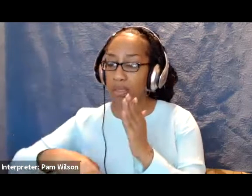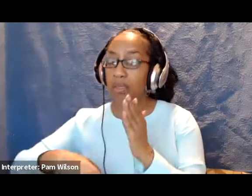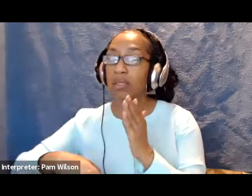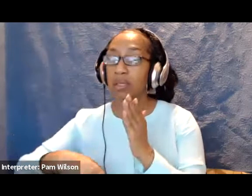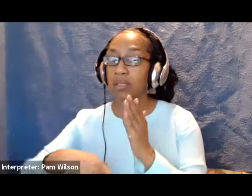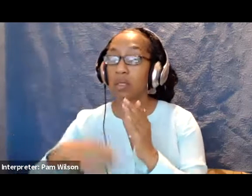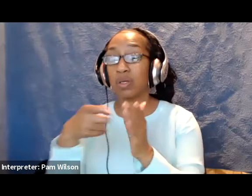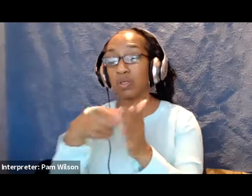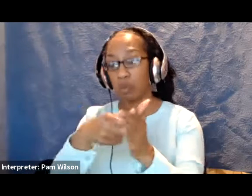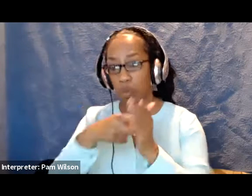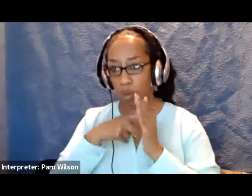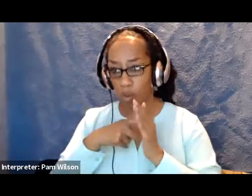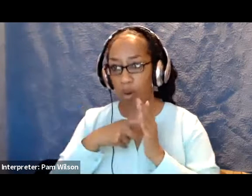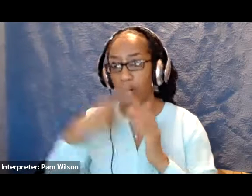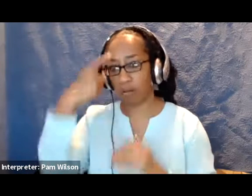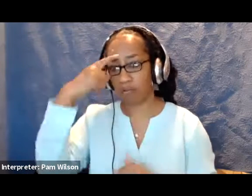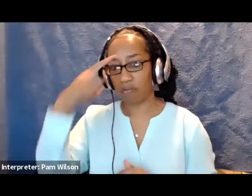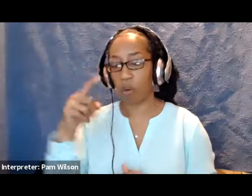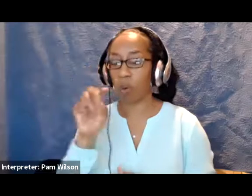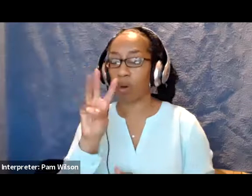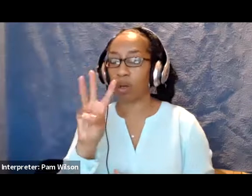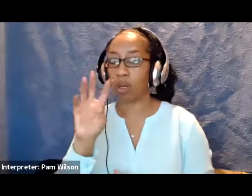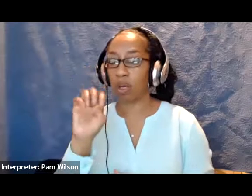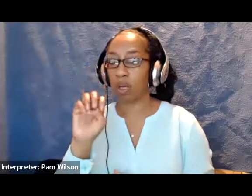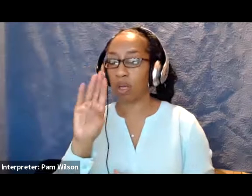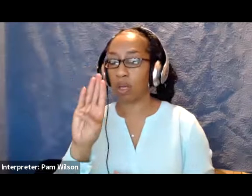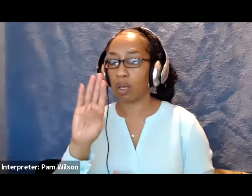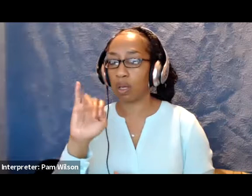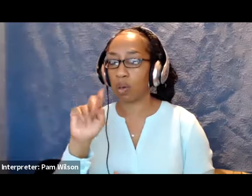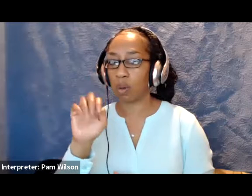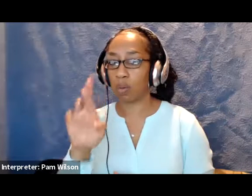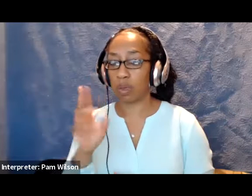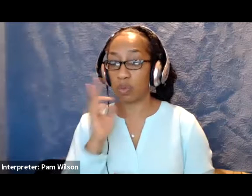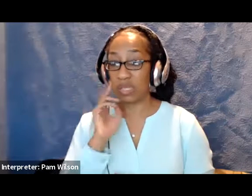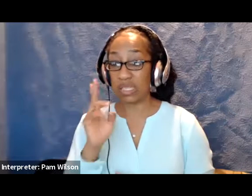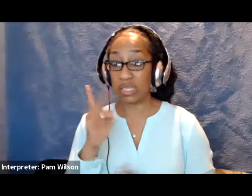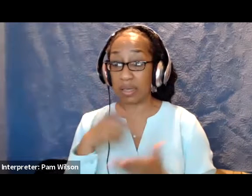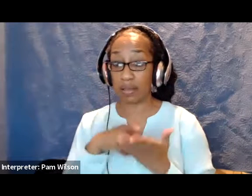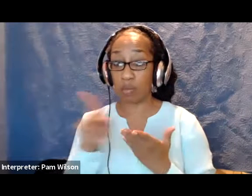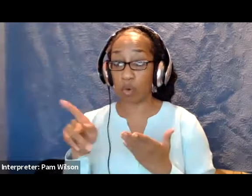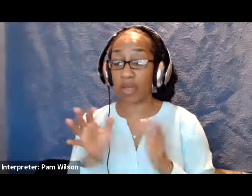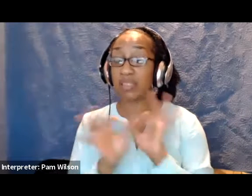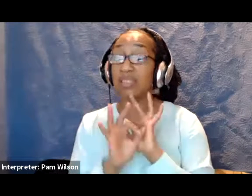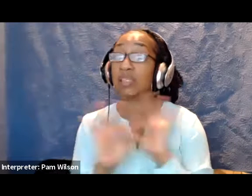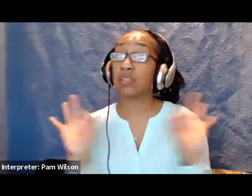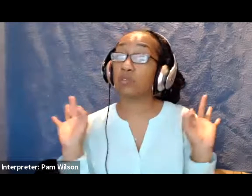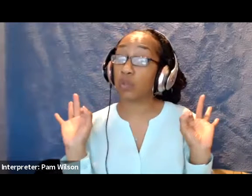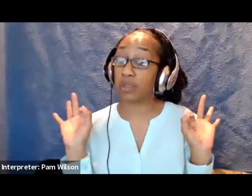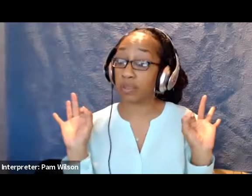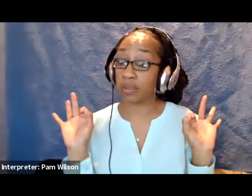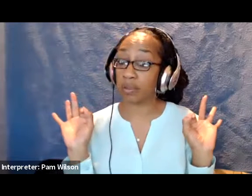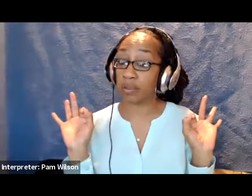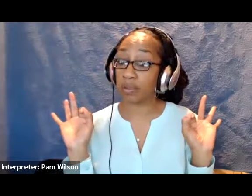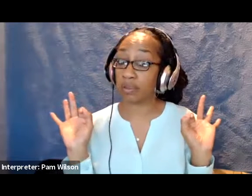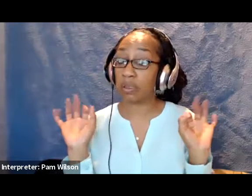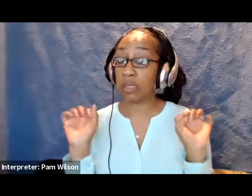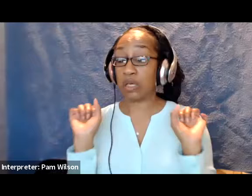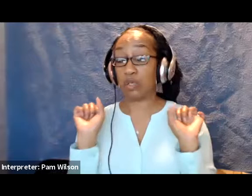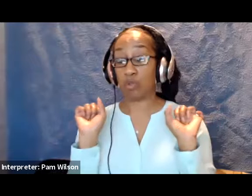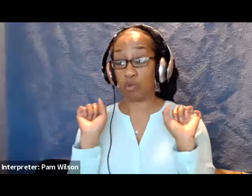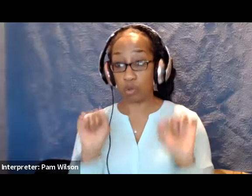webinars. Now, when you look at pricing, it's free. You can host up to